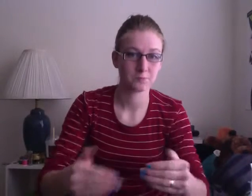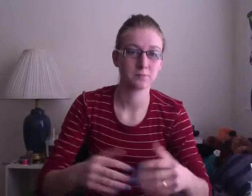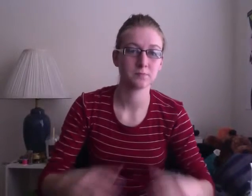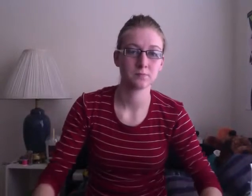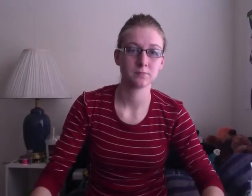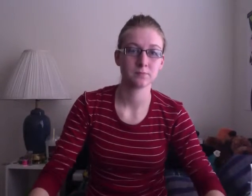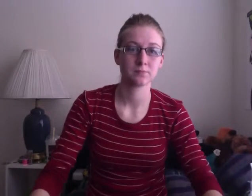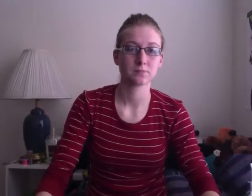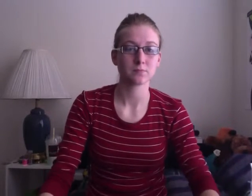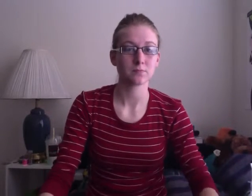First word,